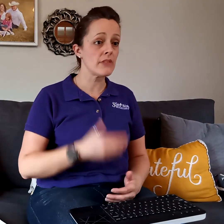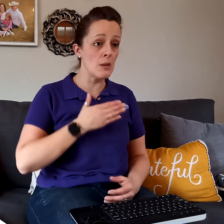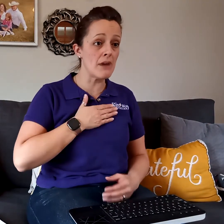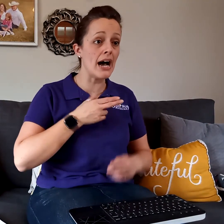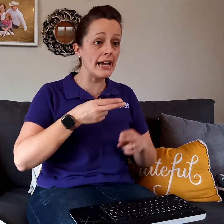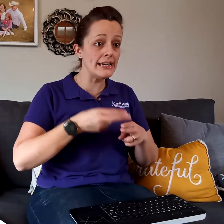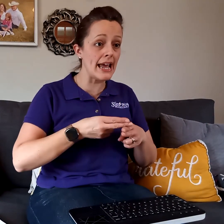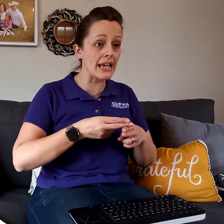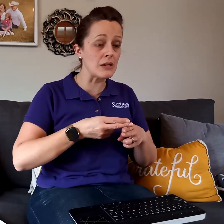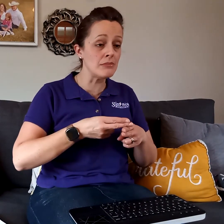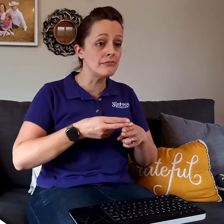my name,